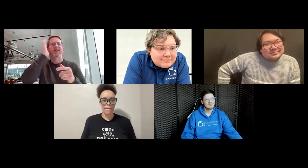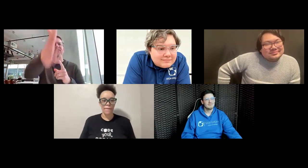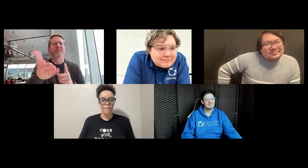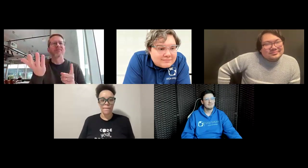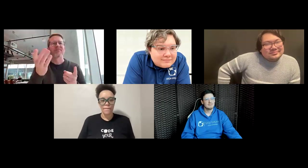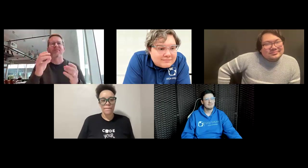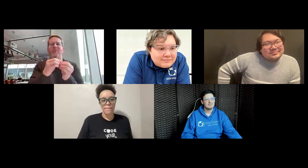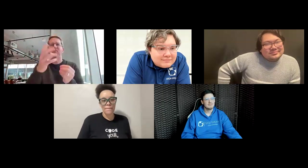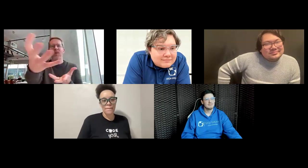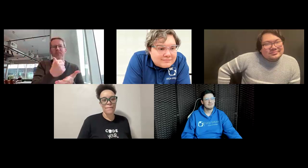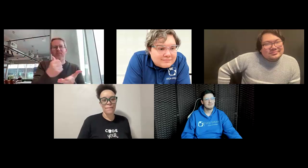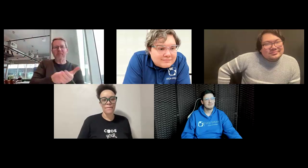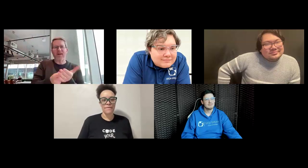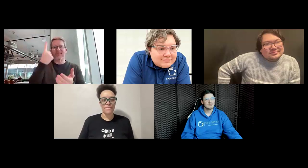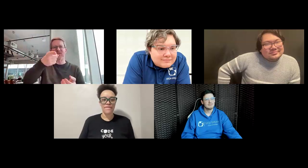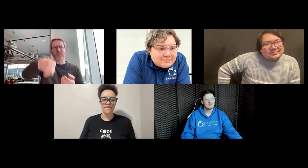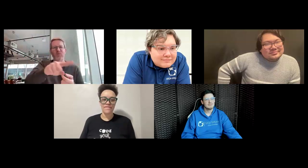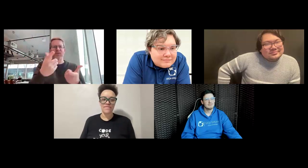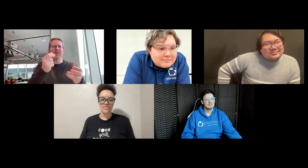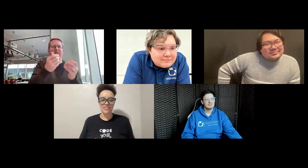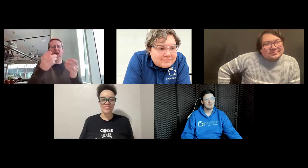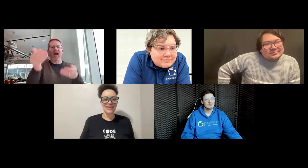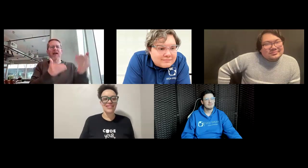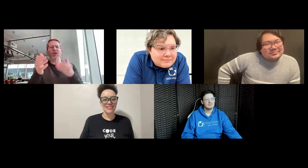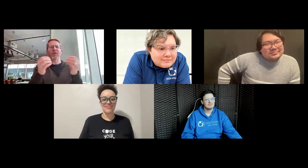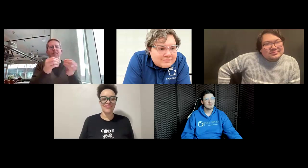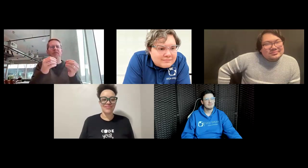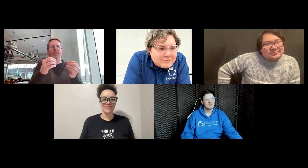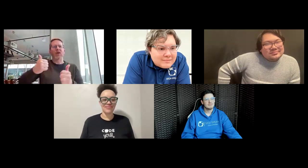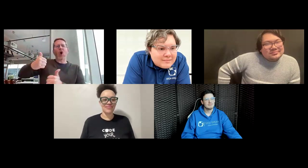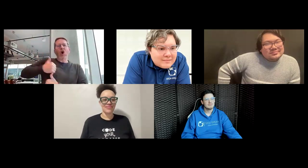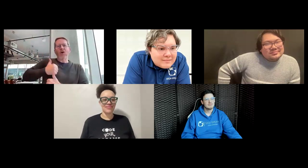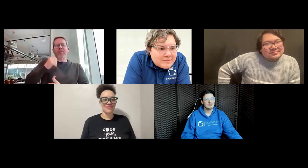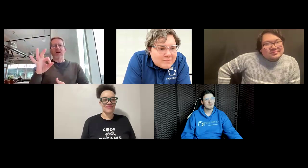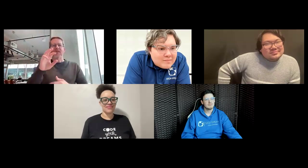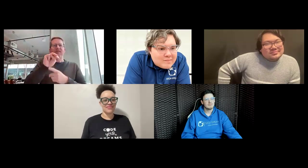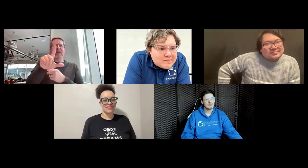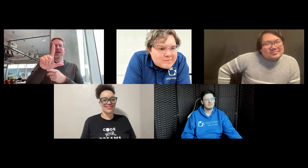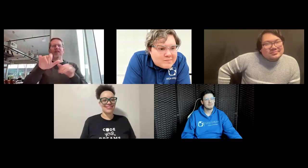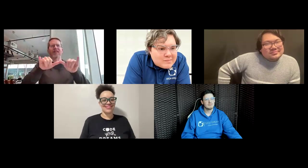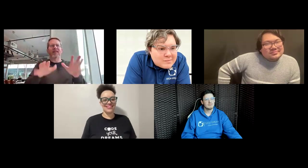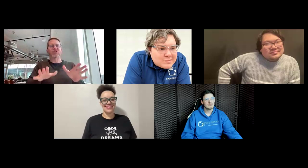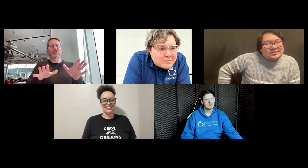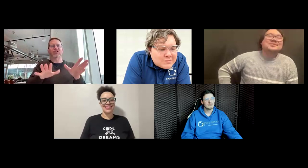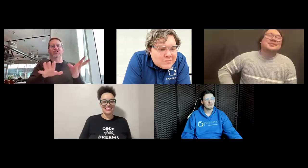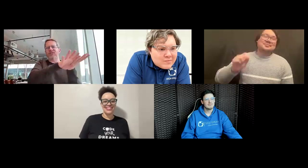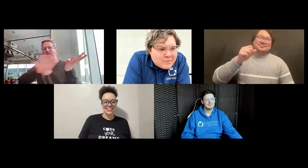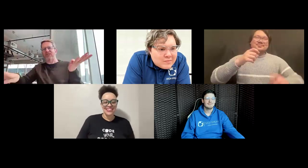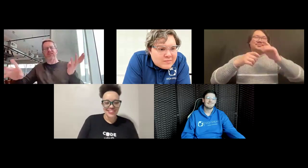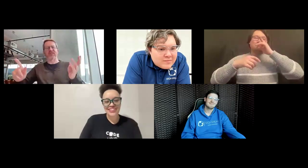to have more accessibility in the future when you're bringing in money for folks like yourselves, right? And an army of like ML